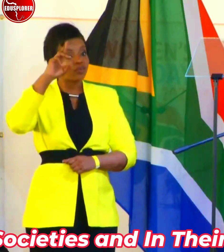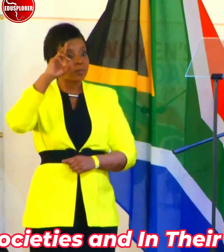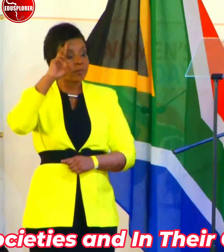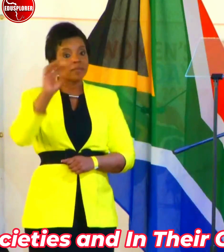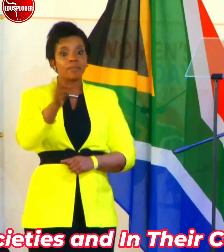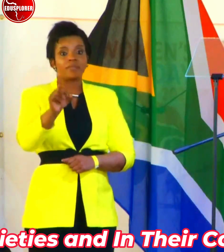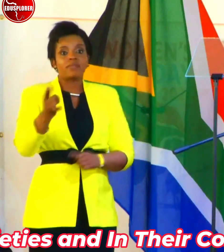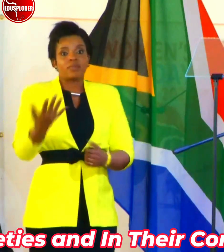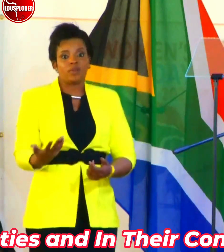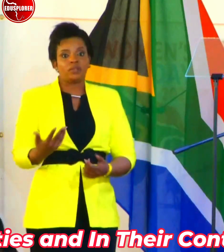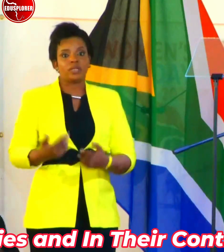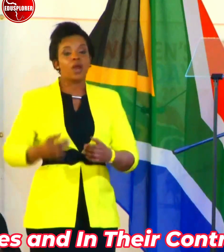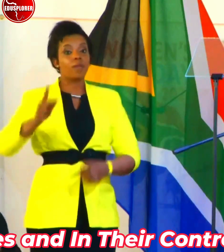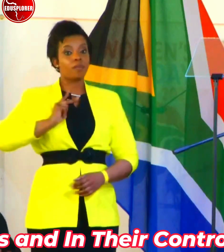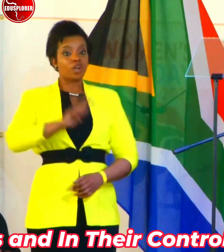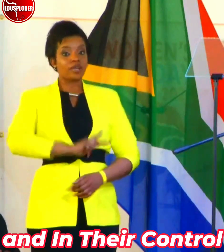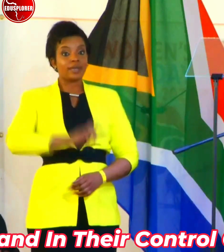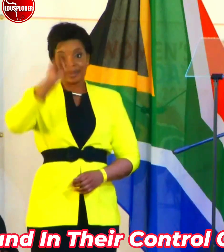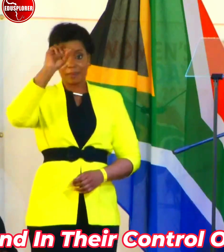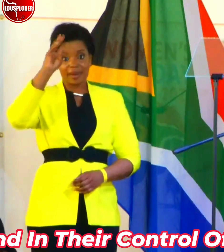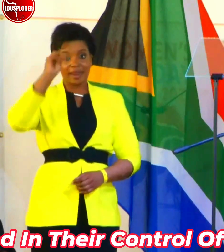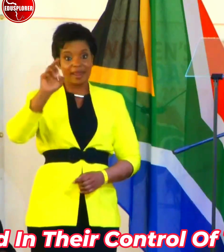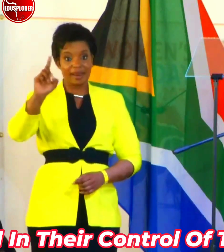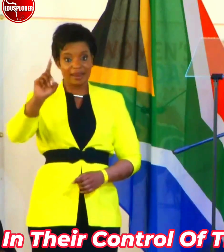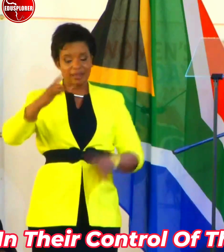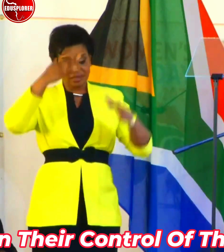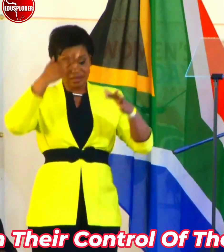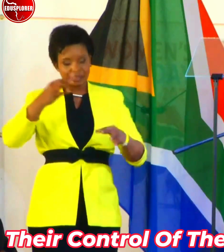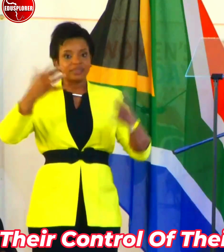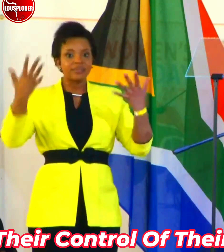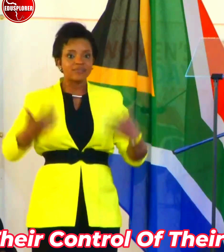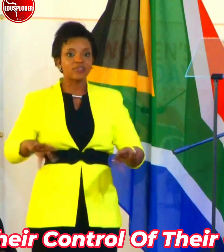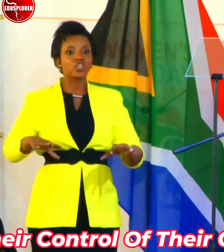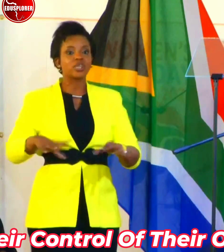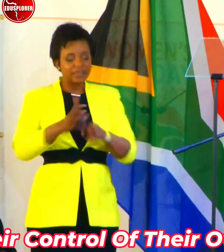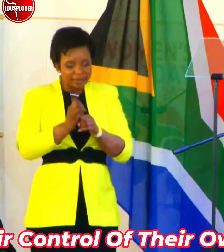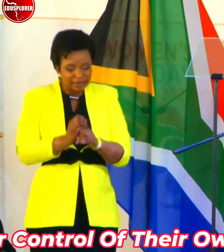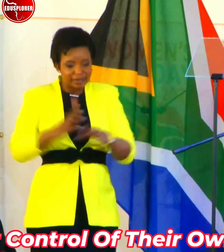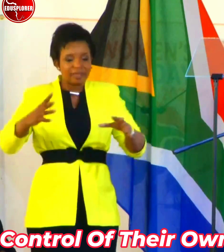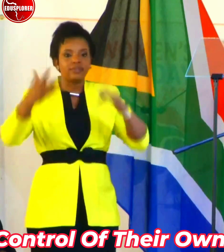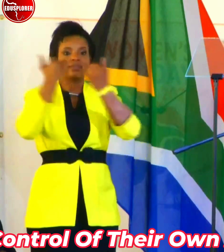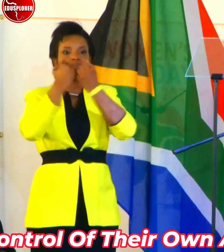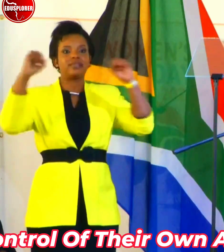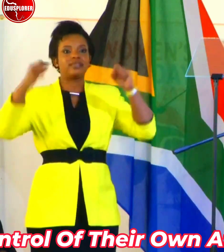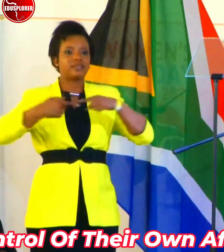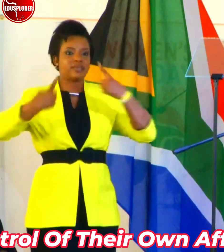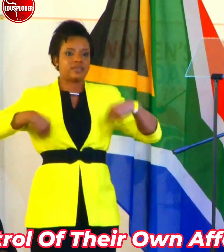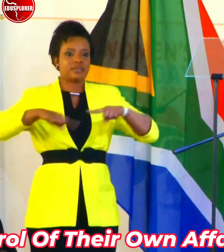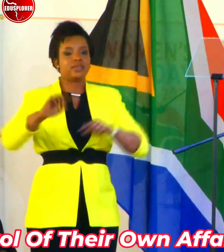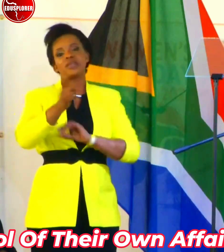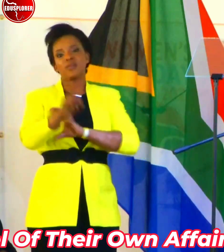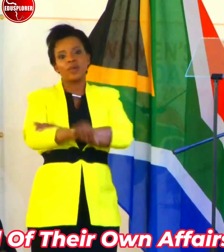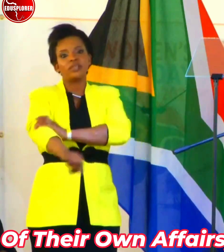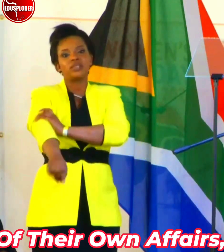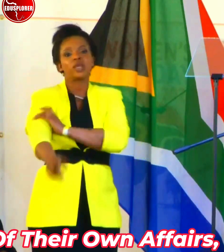President Nelson Mandela who decided right at the dawn of our democracy that pregnant women and